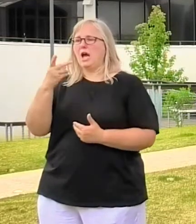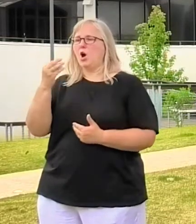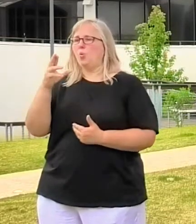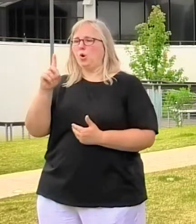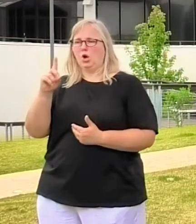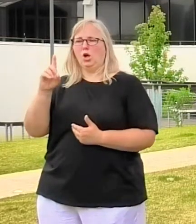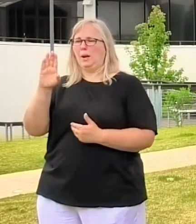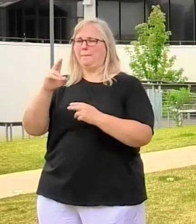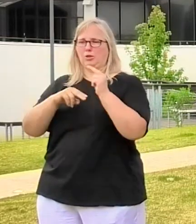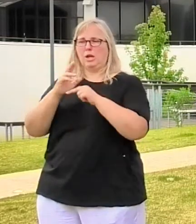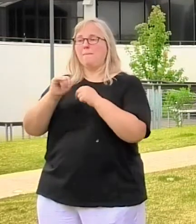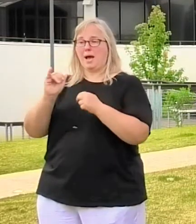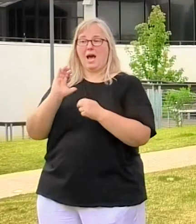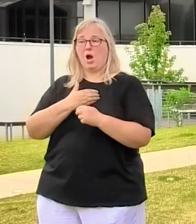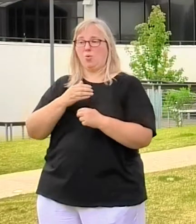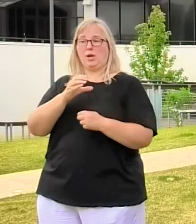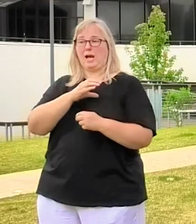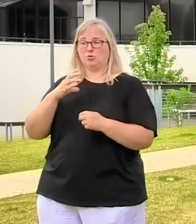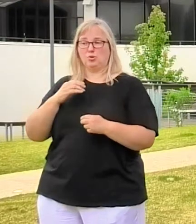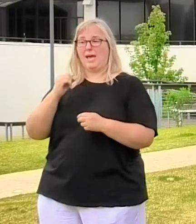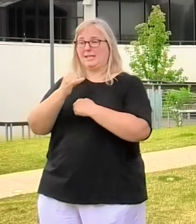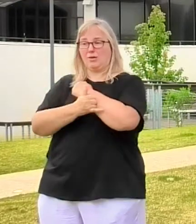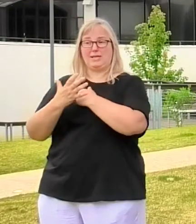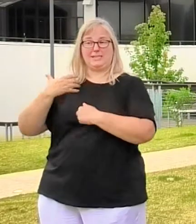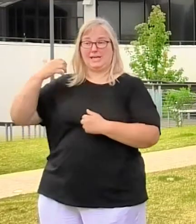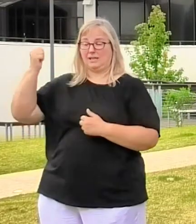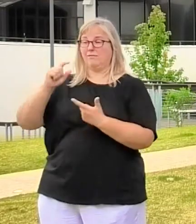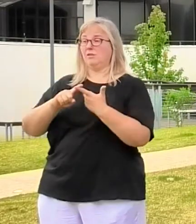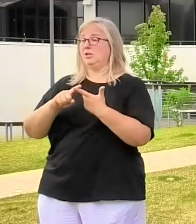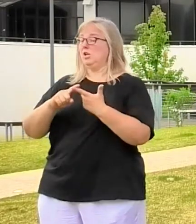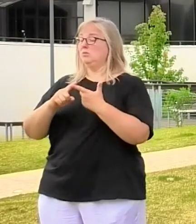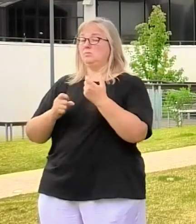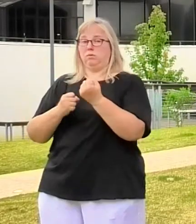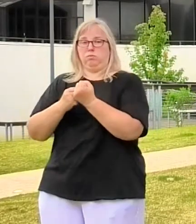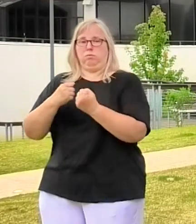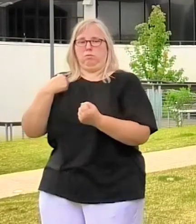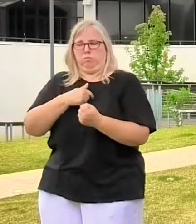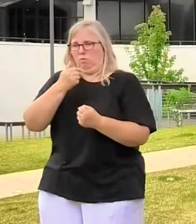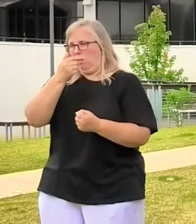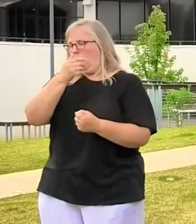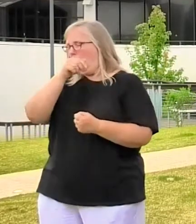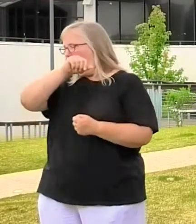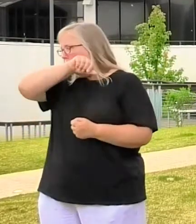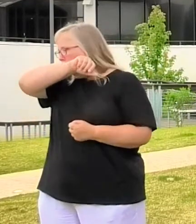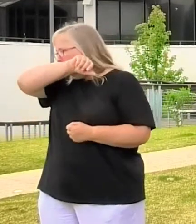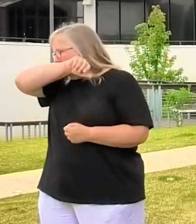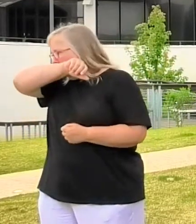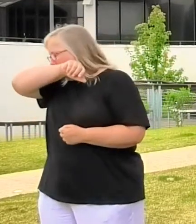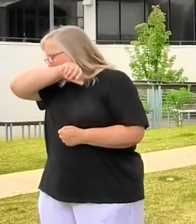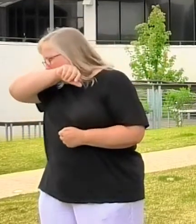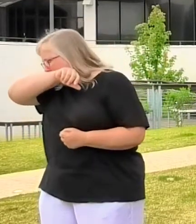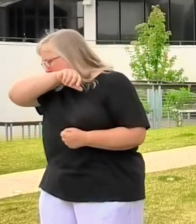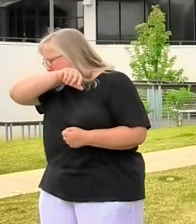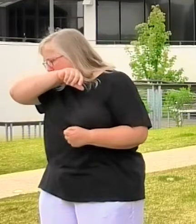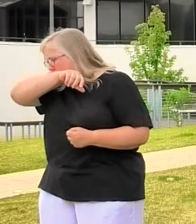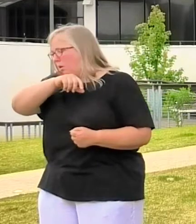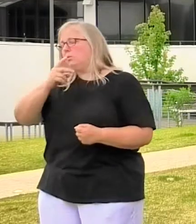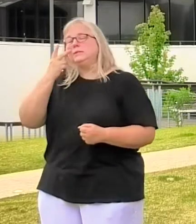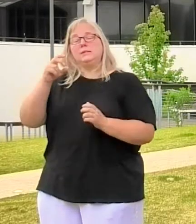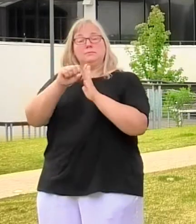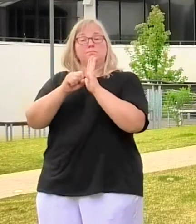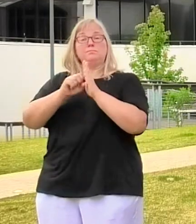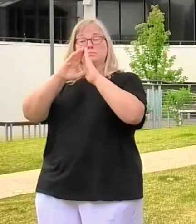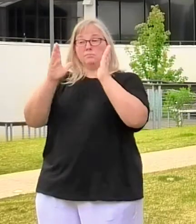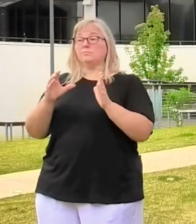county executive. Support we see at the State House in Annapolis and coming from our governor's mansion.